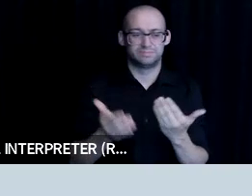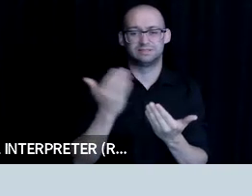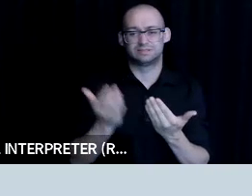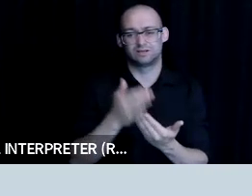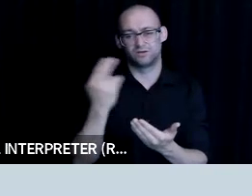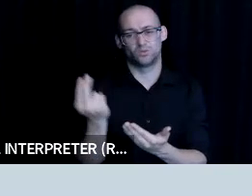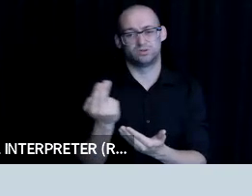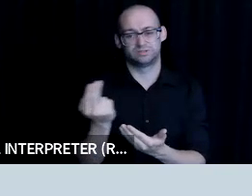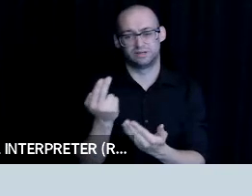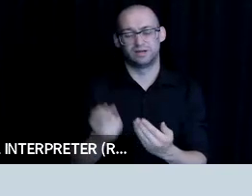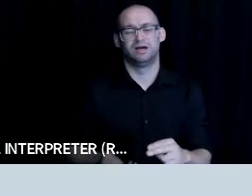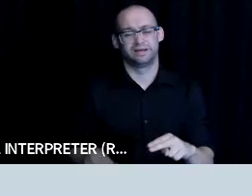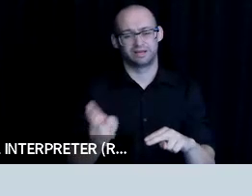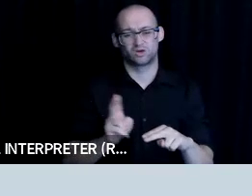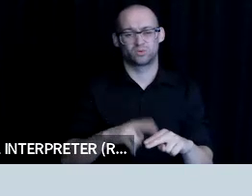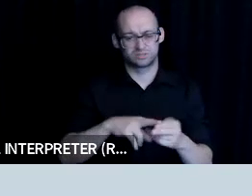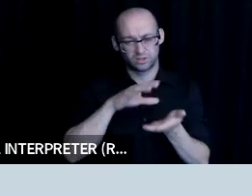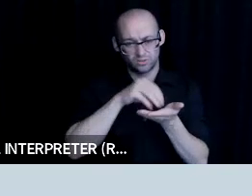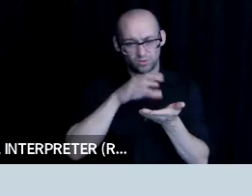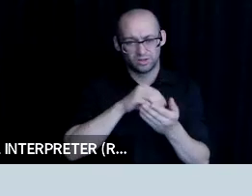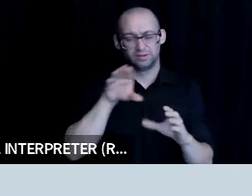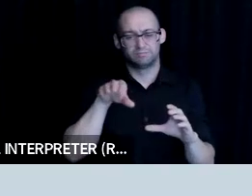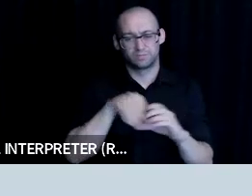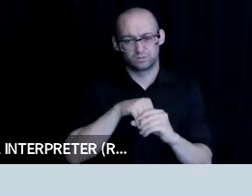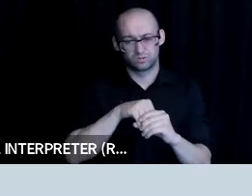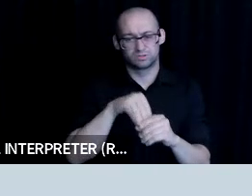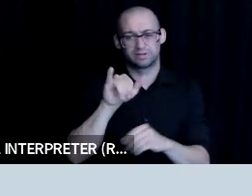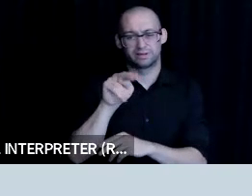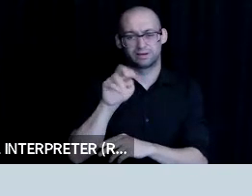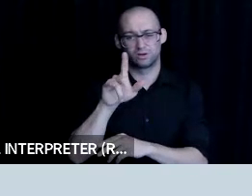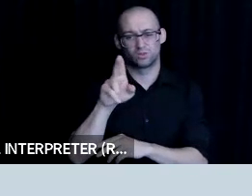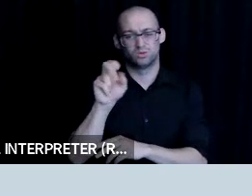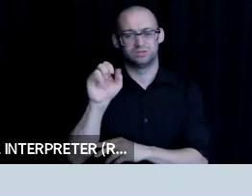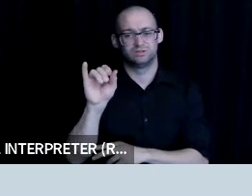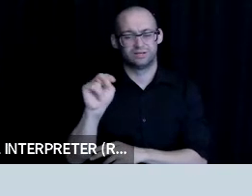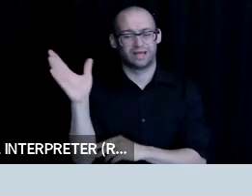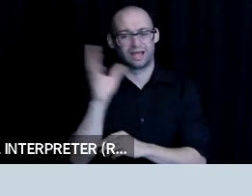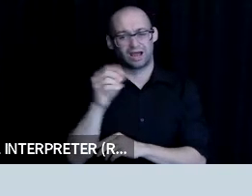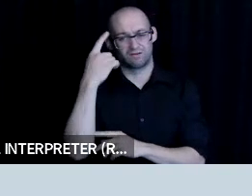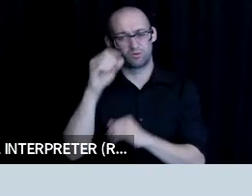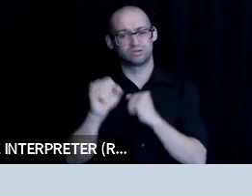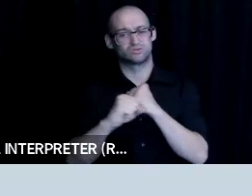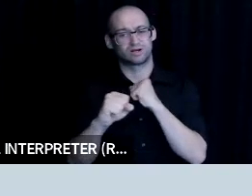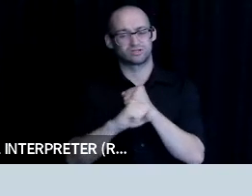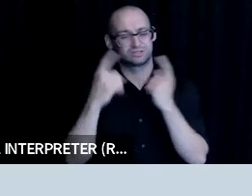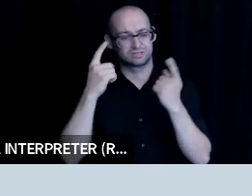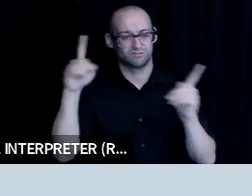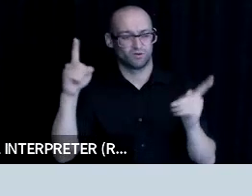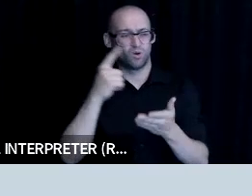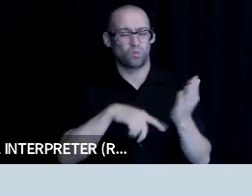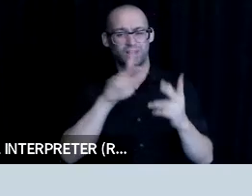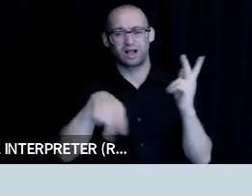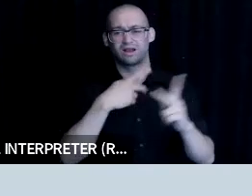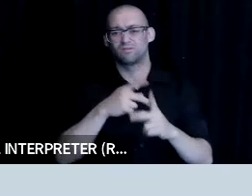in increasing digital literacy and inclusion? And for the strategies to be successful, what kind of